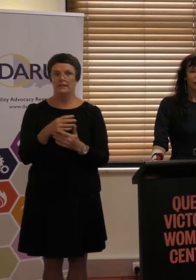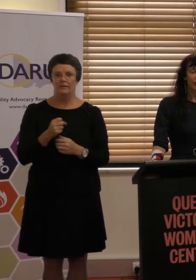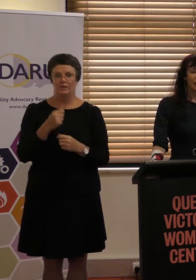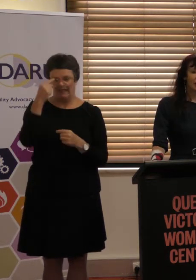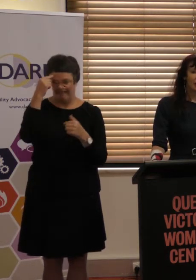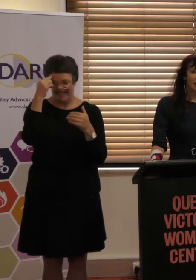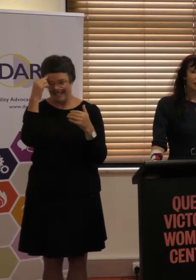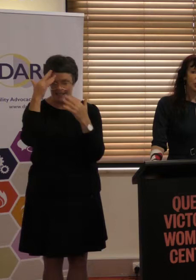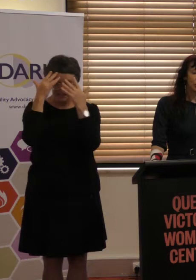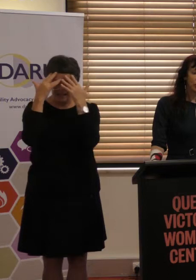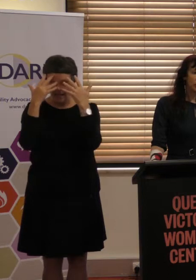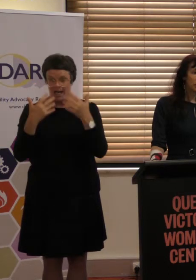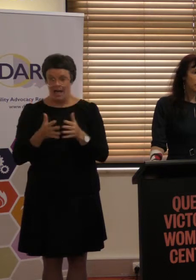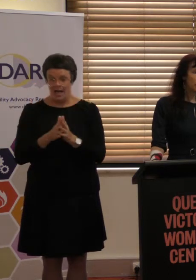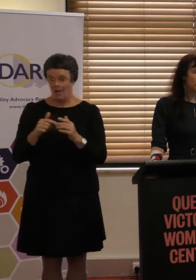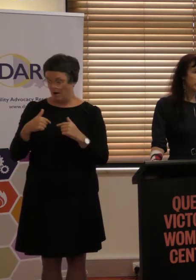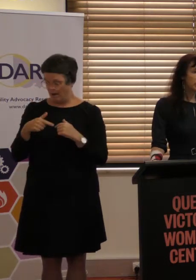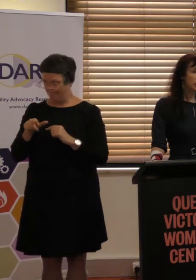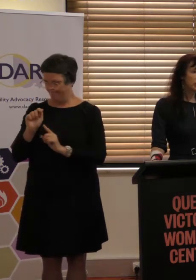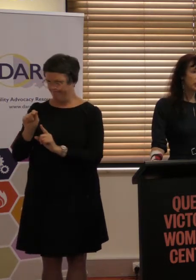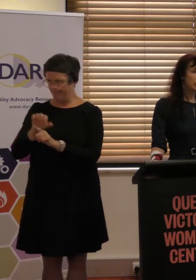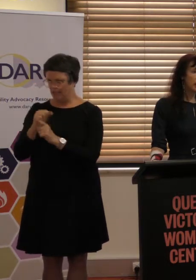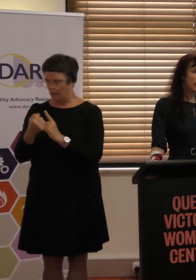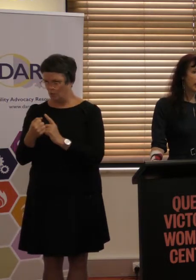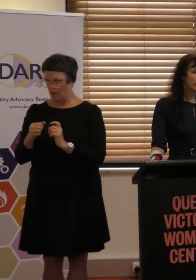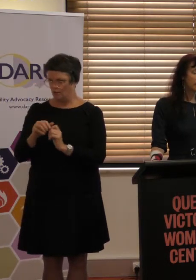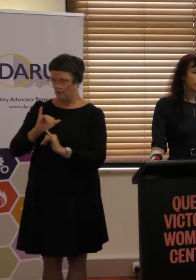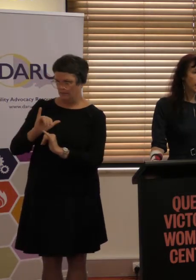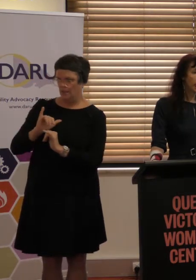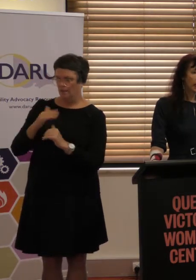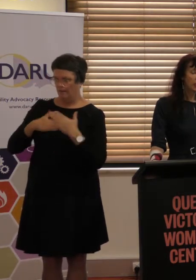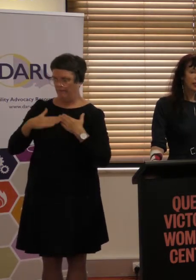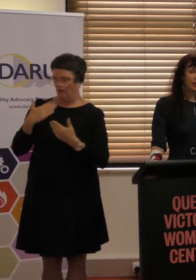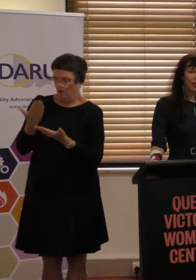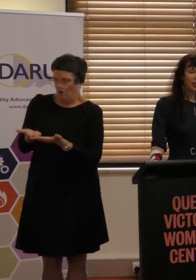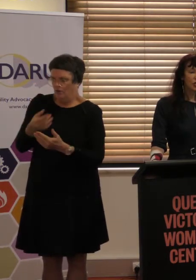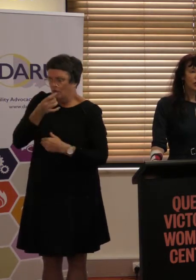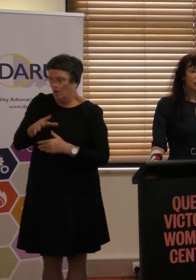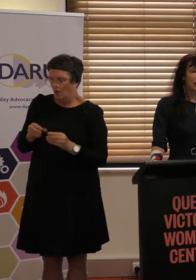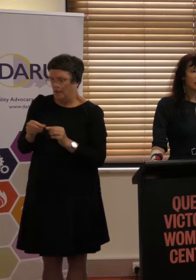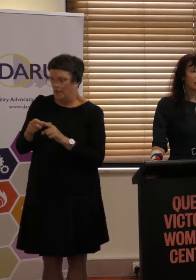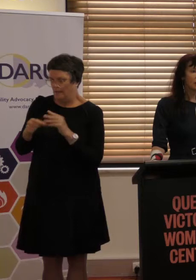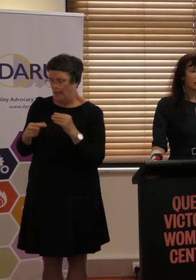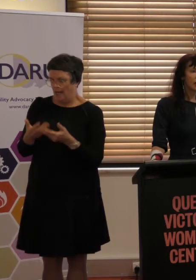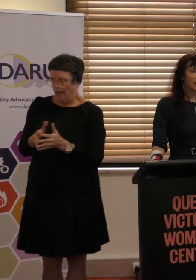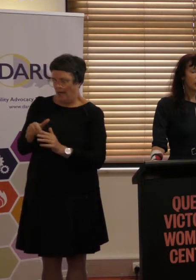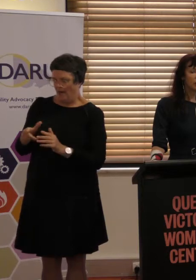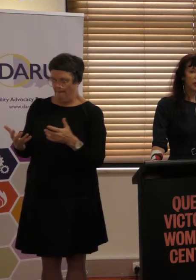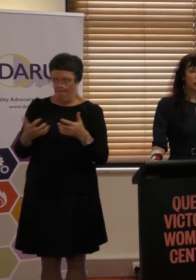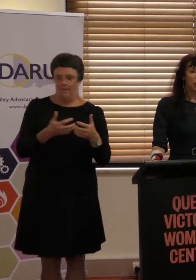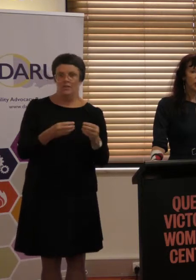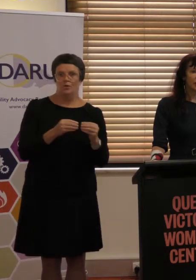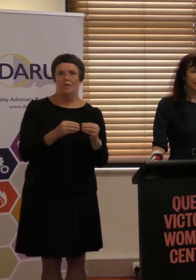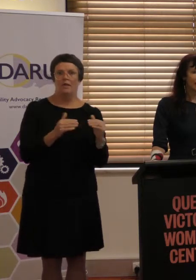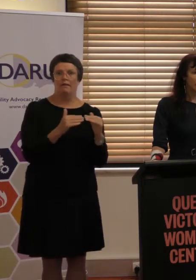you fit the mistreatment of a child with a disability into that act. The education standards have actually